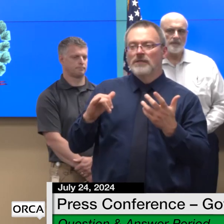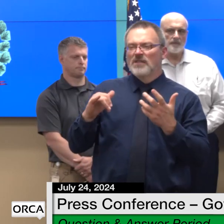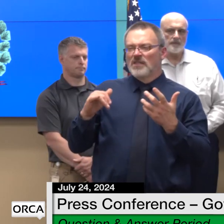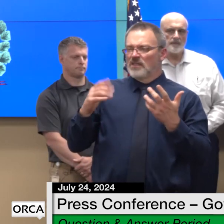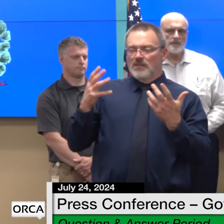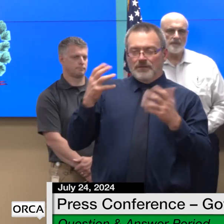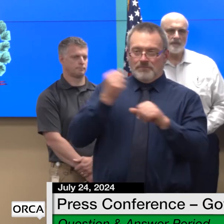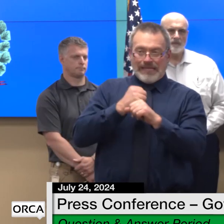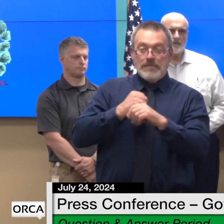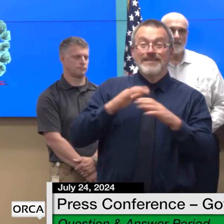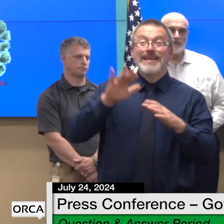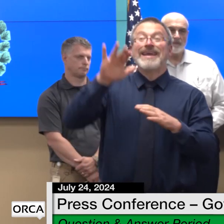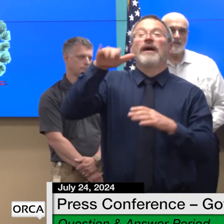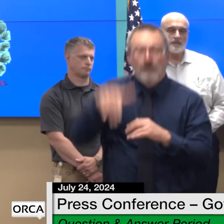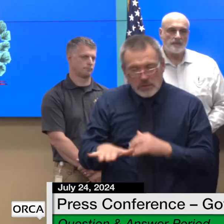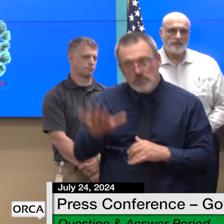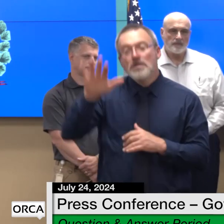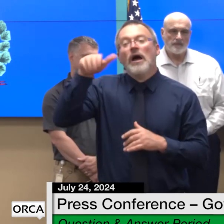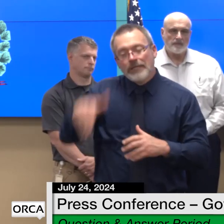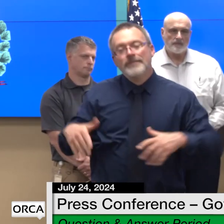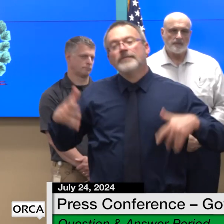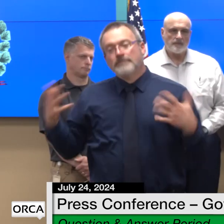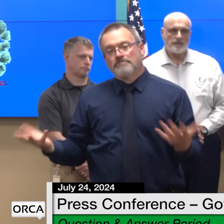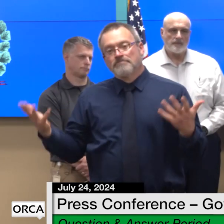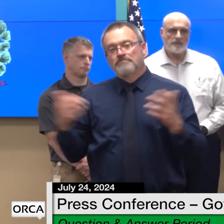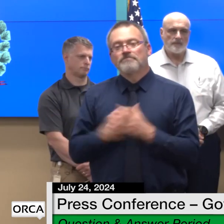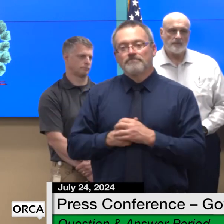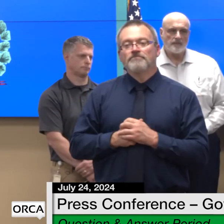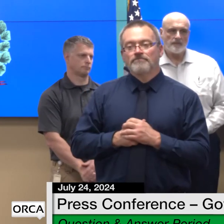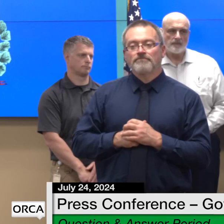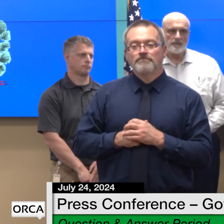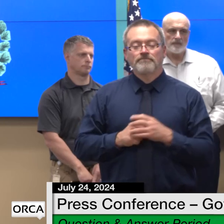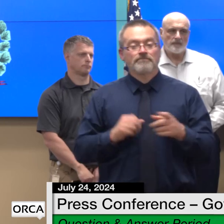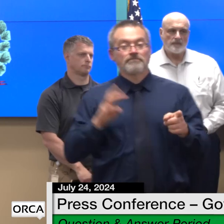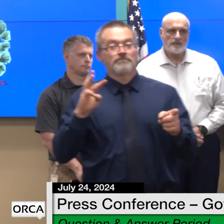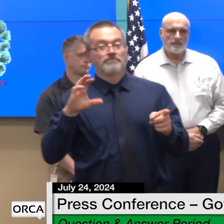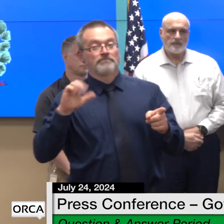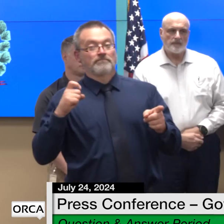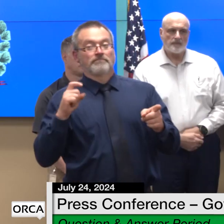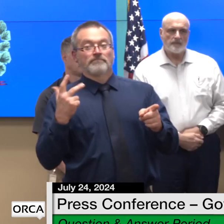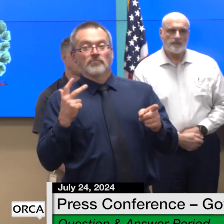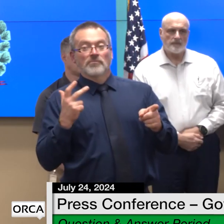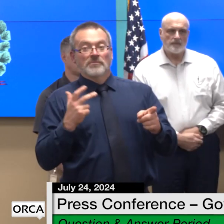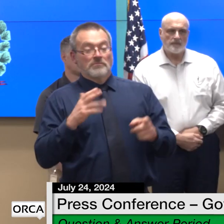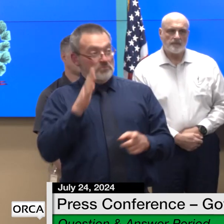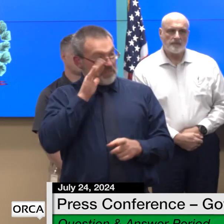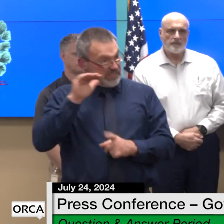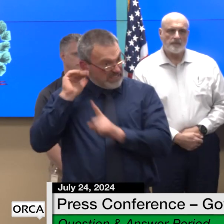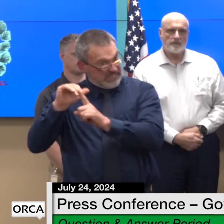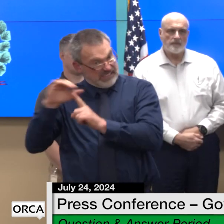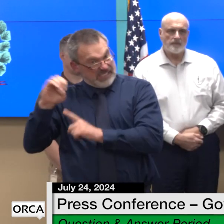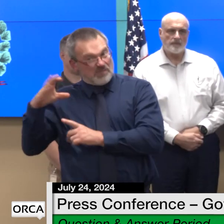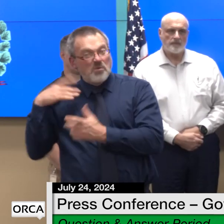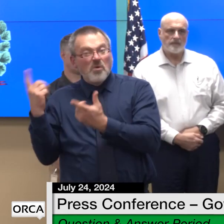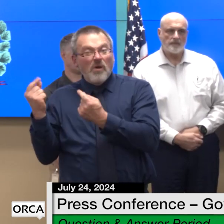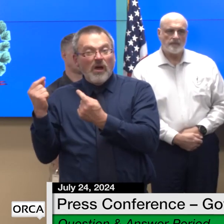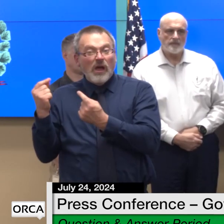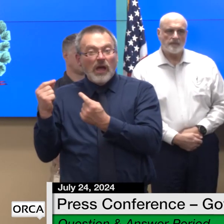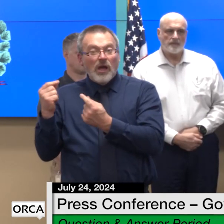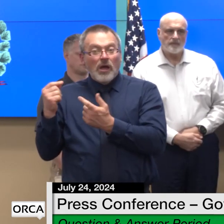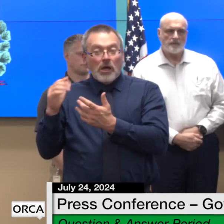now. So you'll be making some sort of We're contemplating that. Of housing,